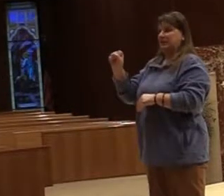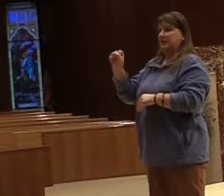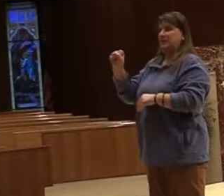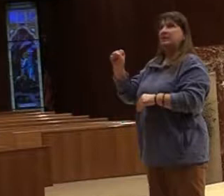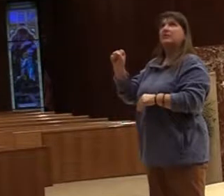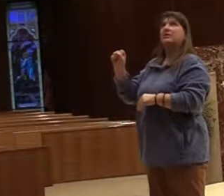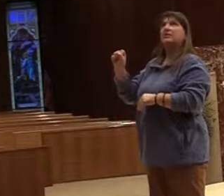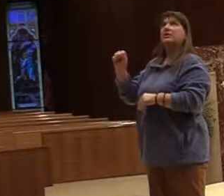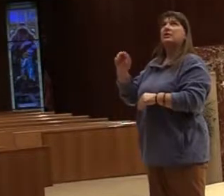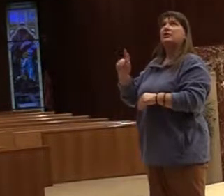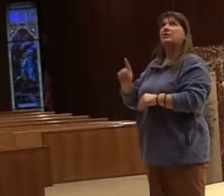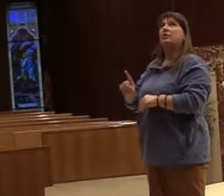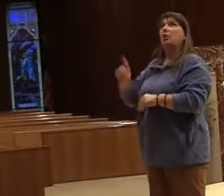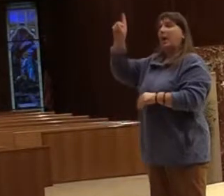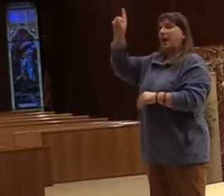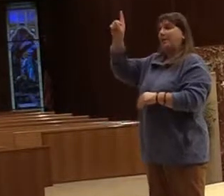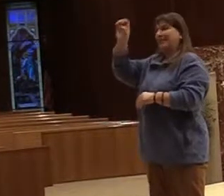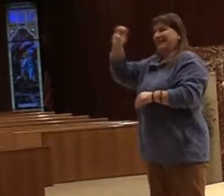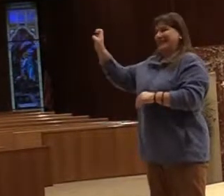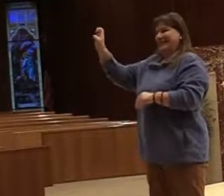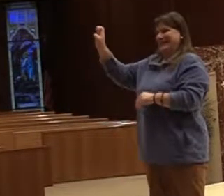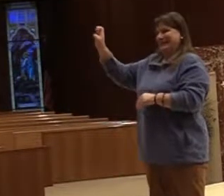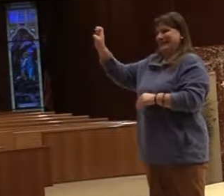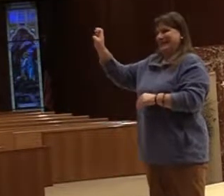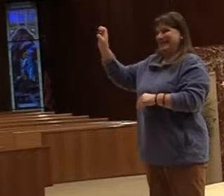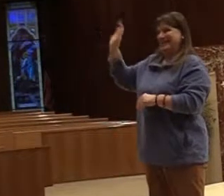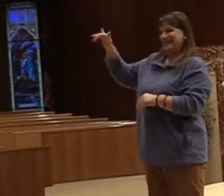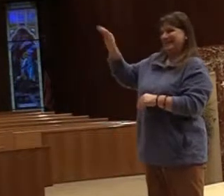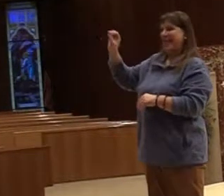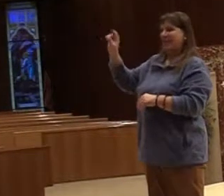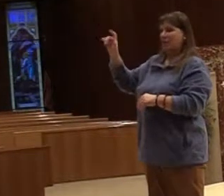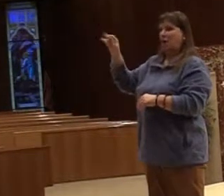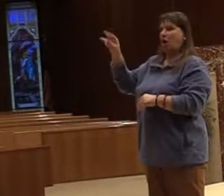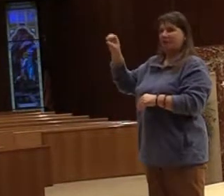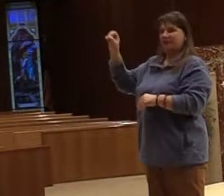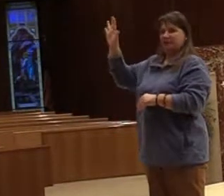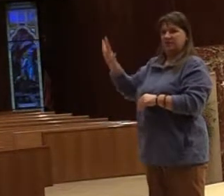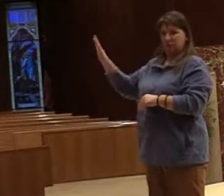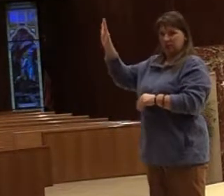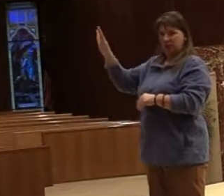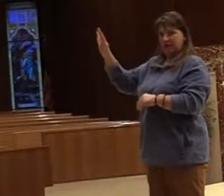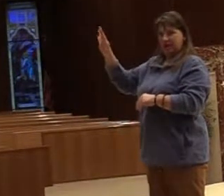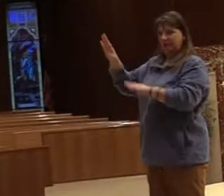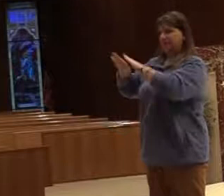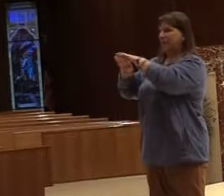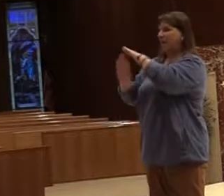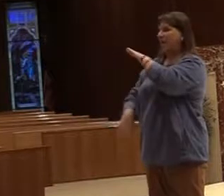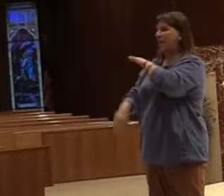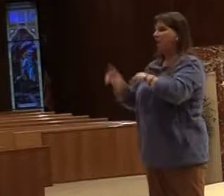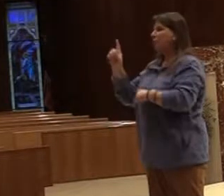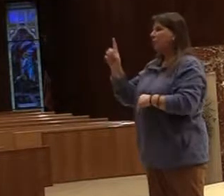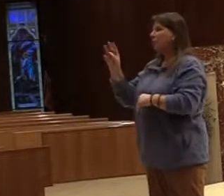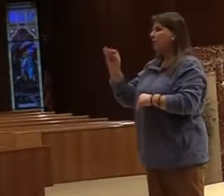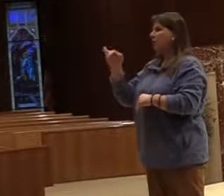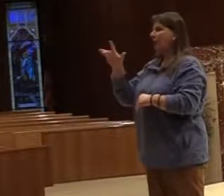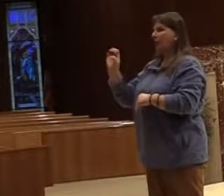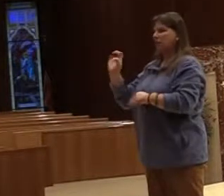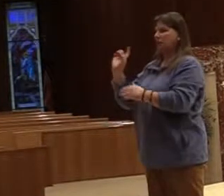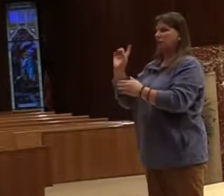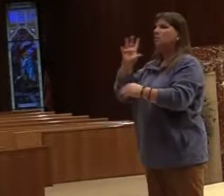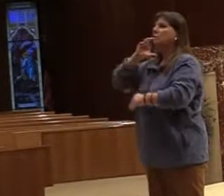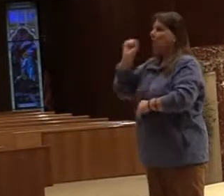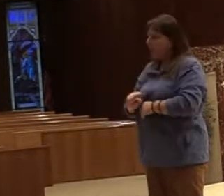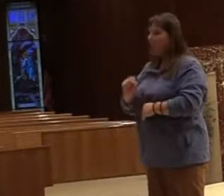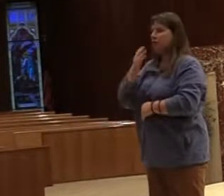and all the way to the east side of the map is where the Mount of Olives is. It's less than a mile away from Old Town Jerusalem.